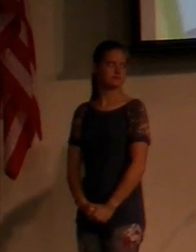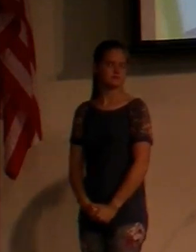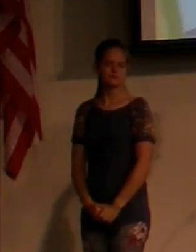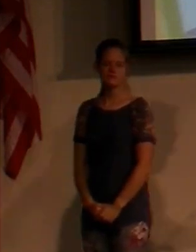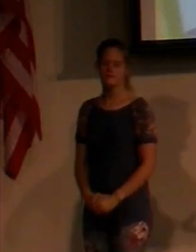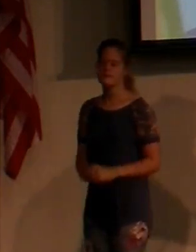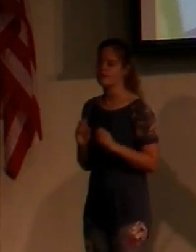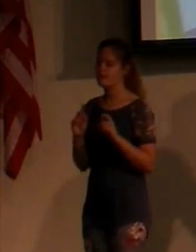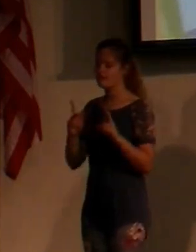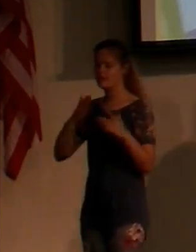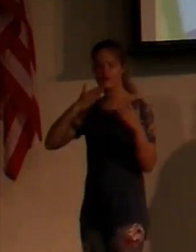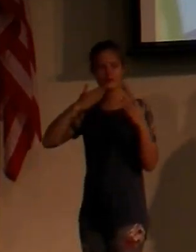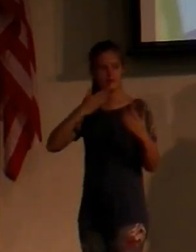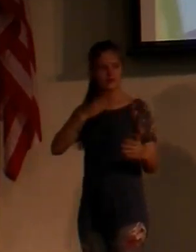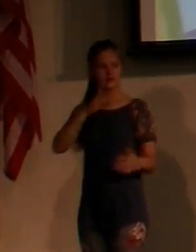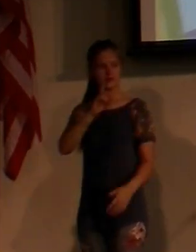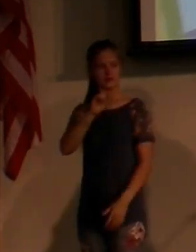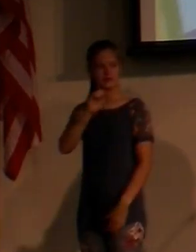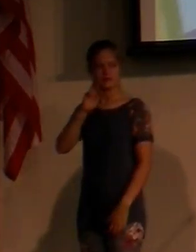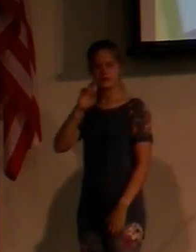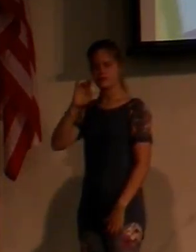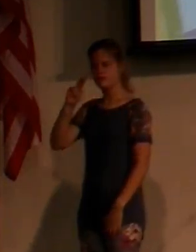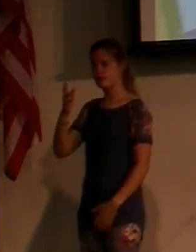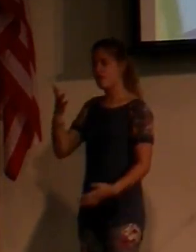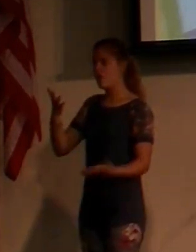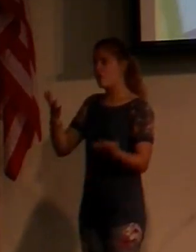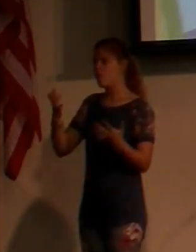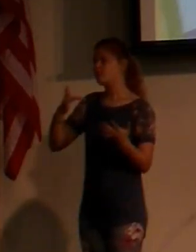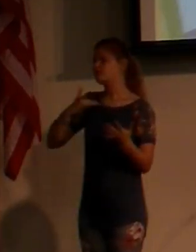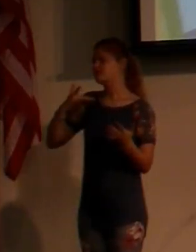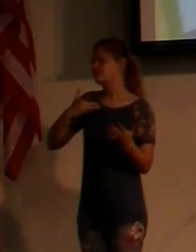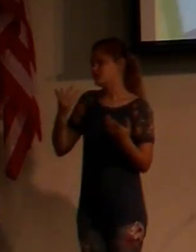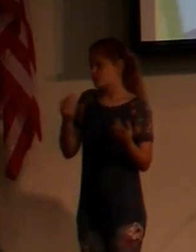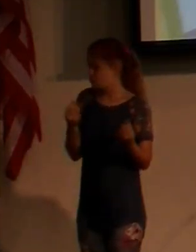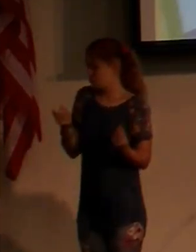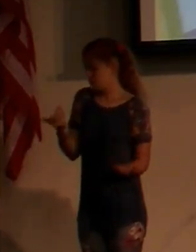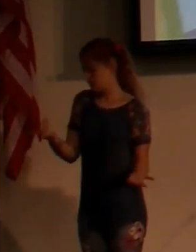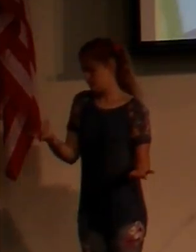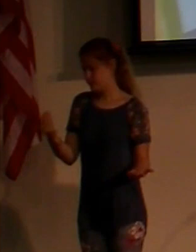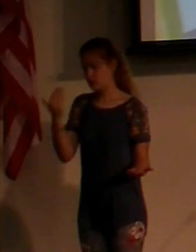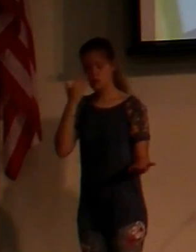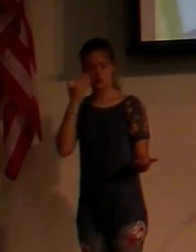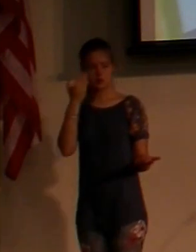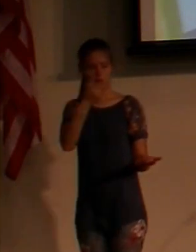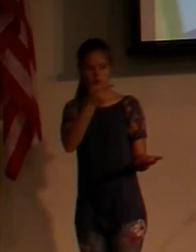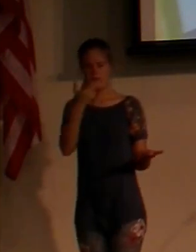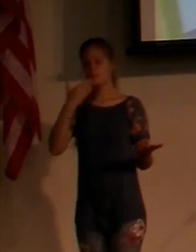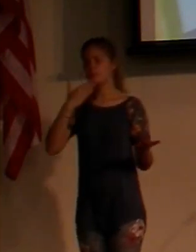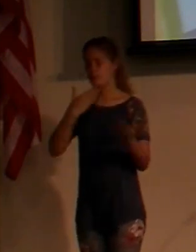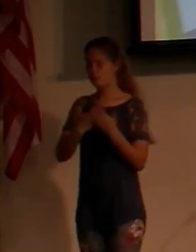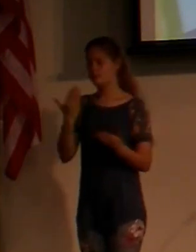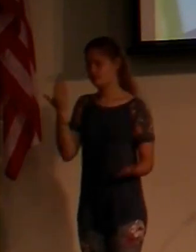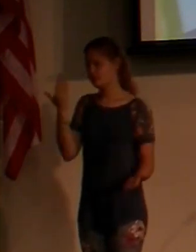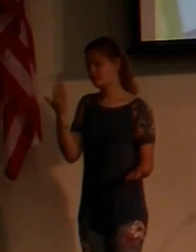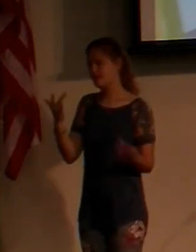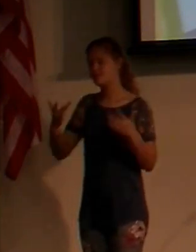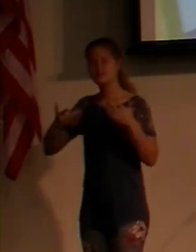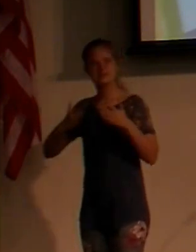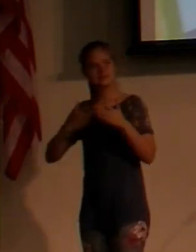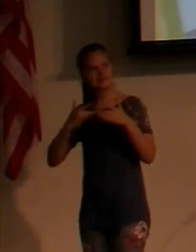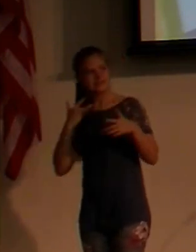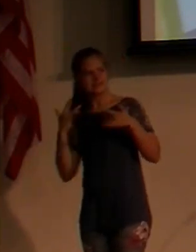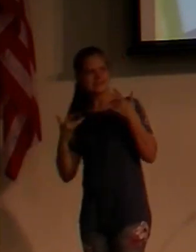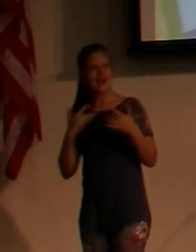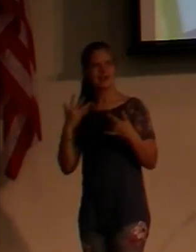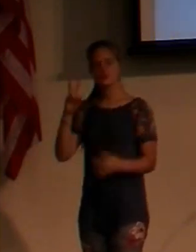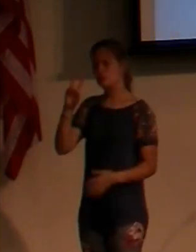All right. Well, thank you, Darren. And we just wanted you to get a feel for what we do. And I know you guys know Darren very well. We're so excited he's here, part of this. So let me just have